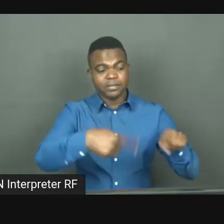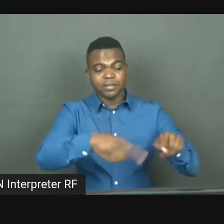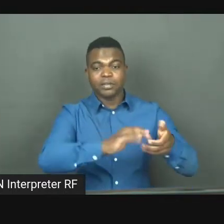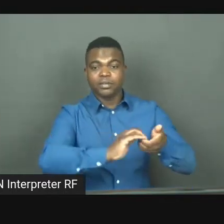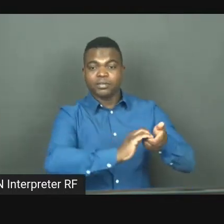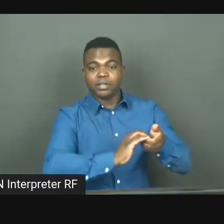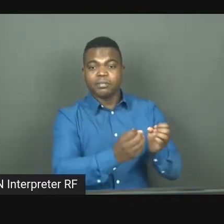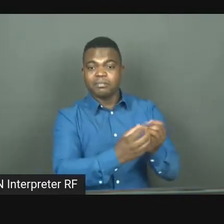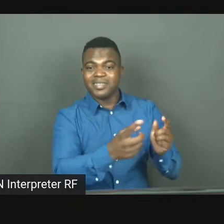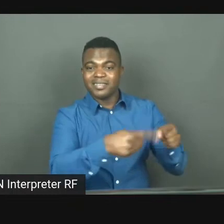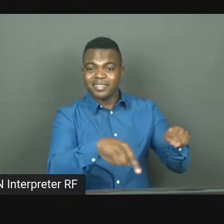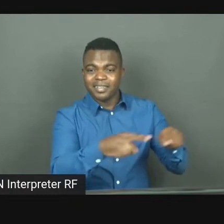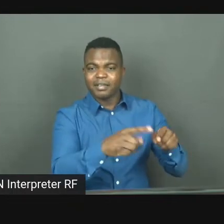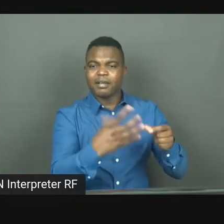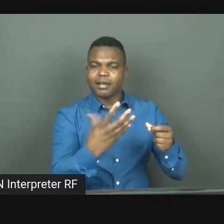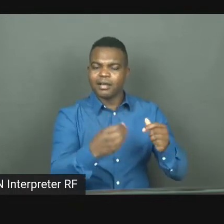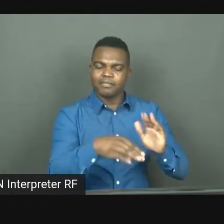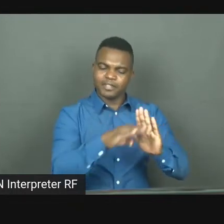many